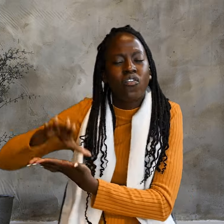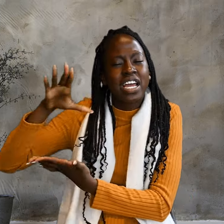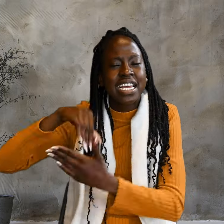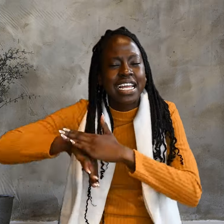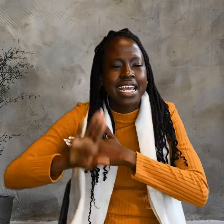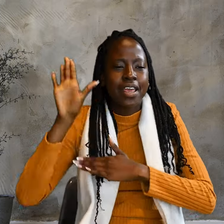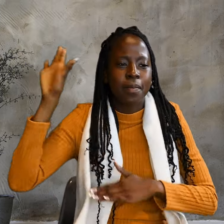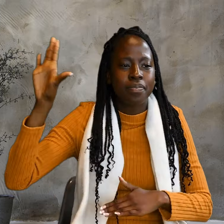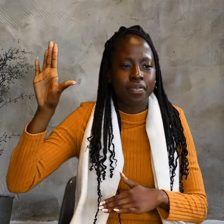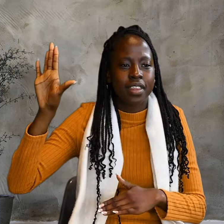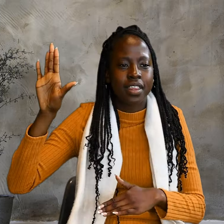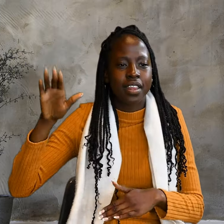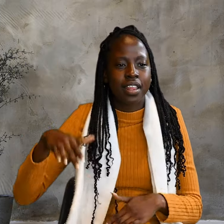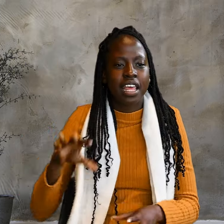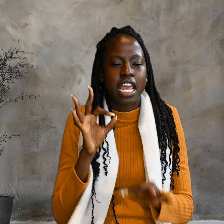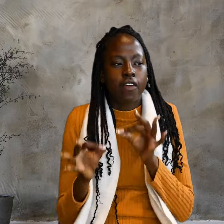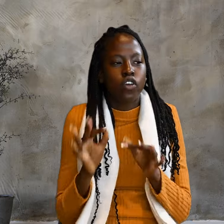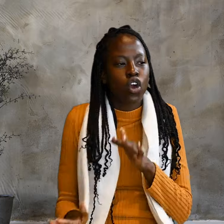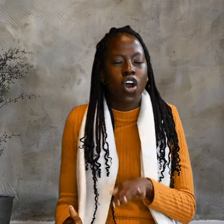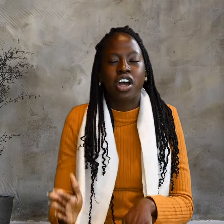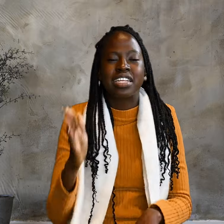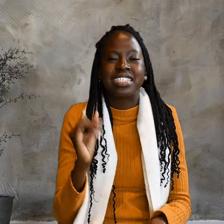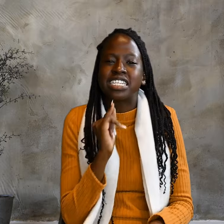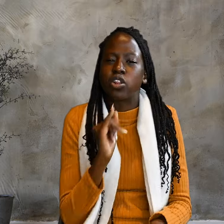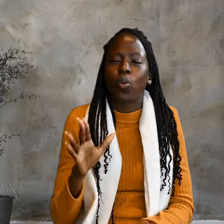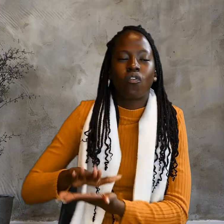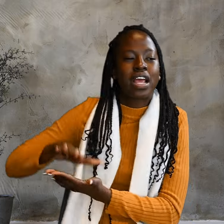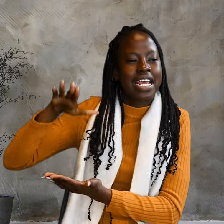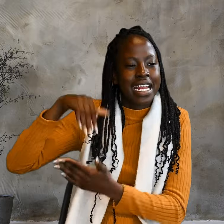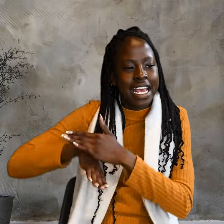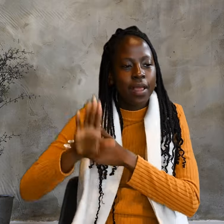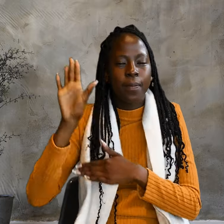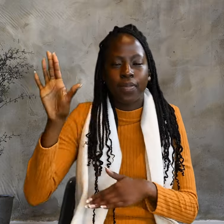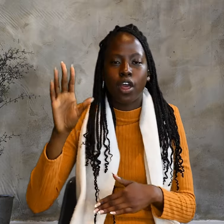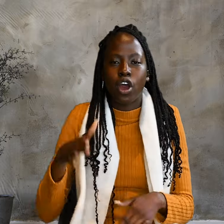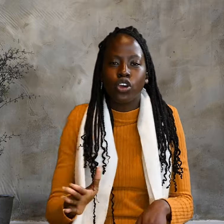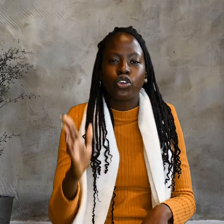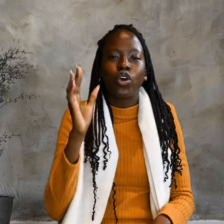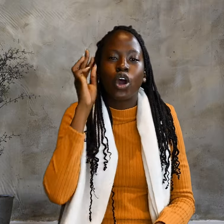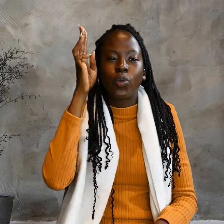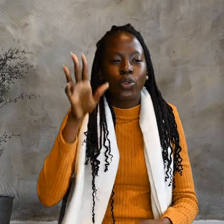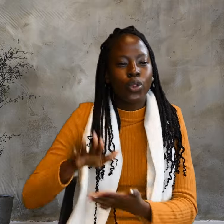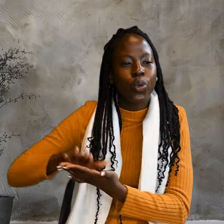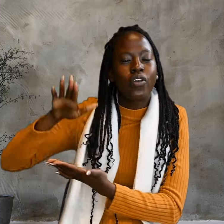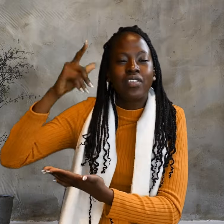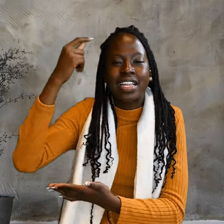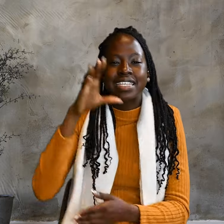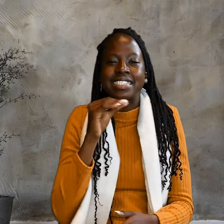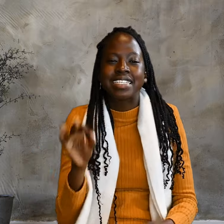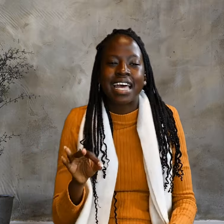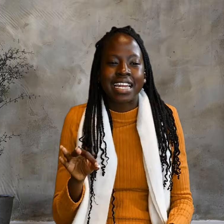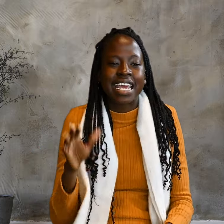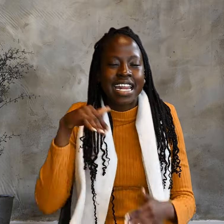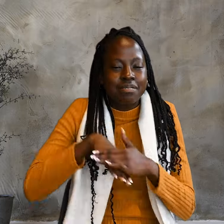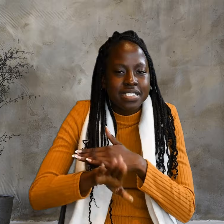glorified in him. If God is glorified in him, God will glorify the Son in